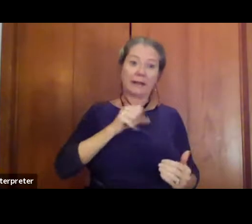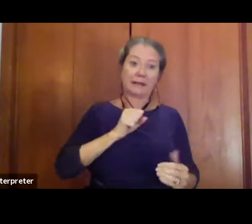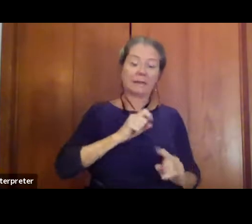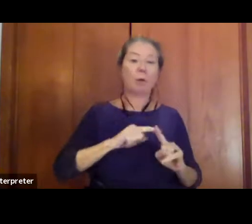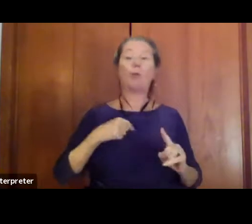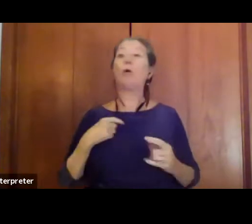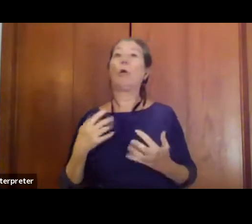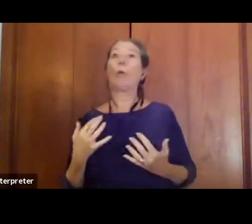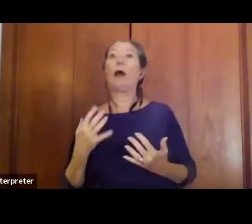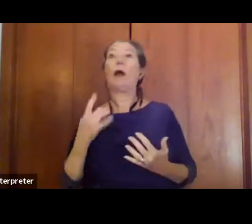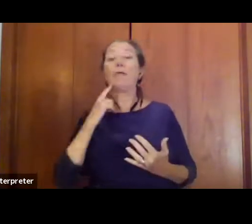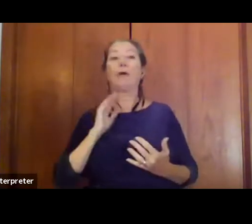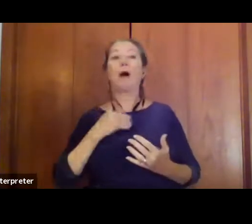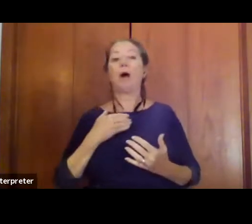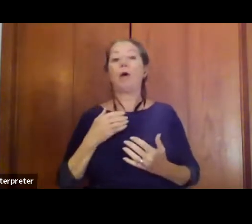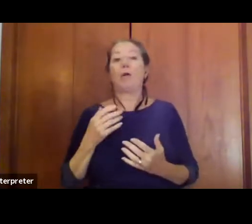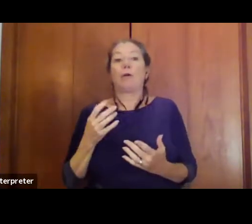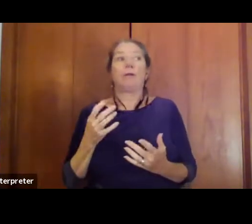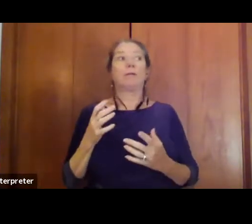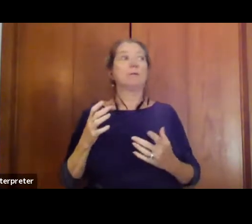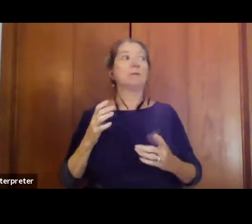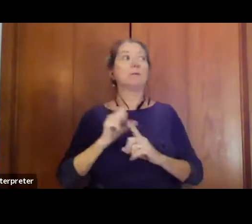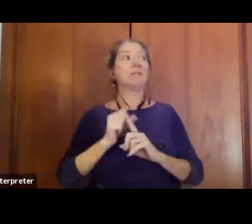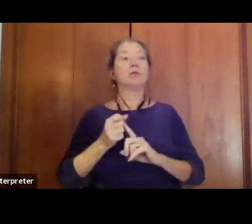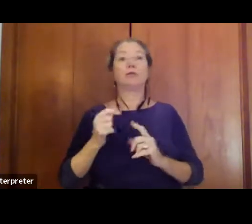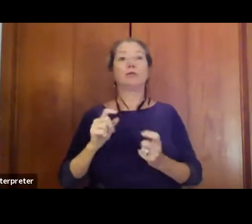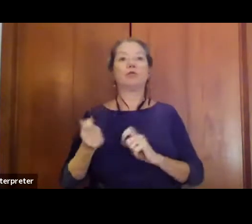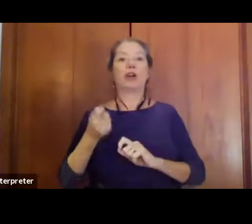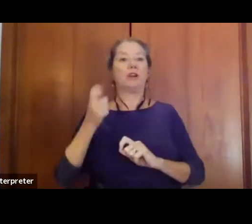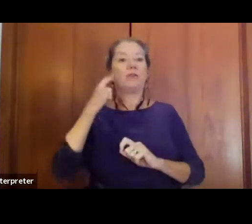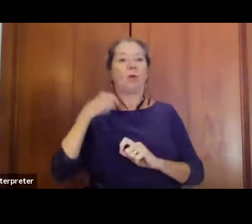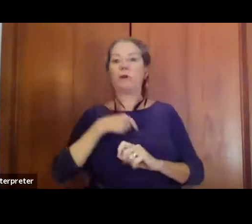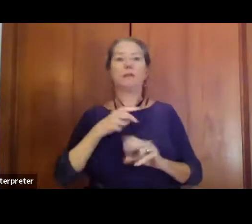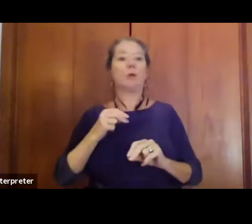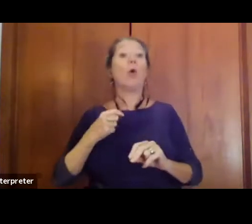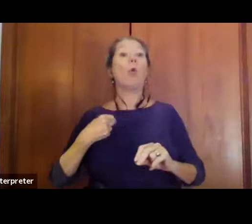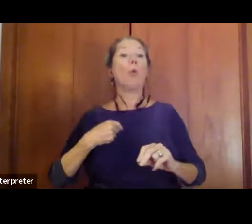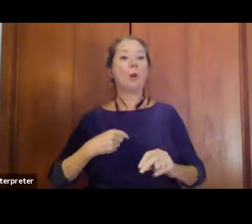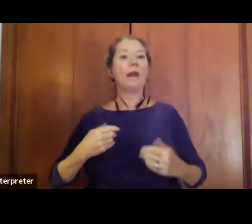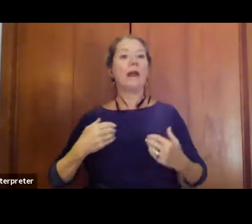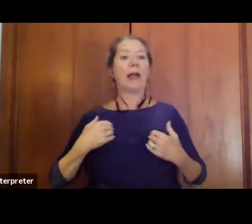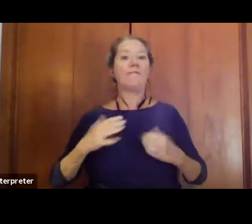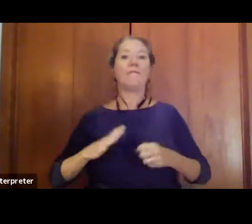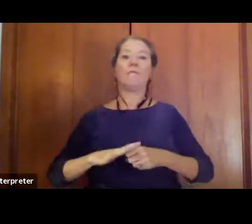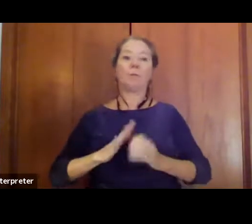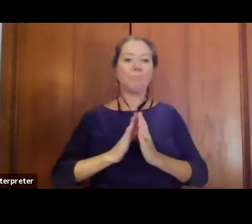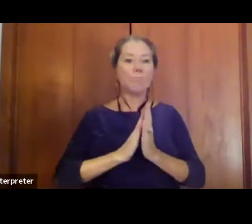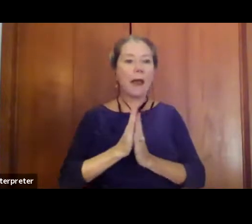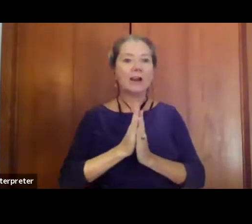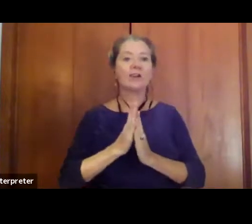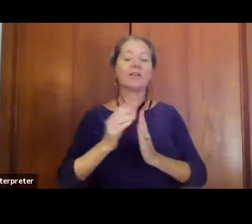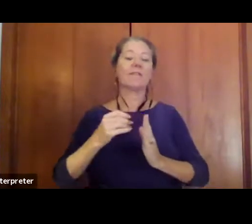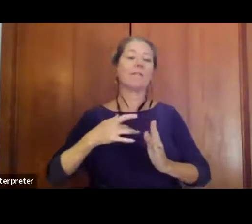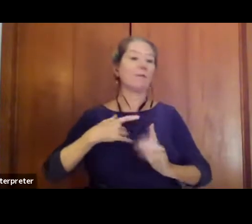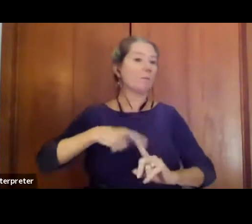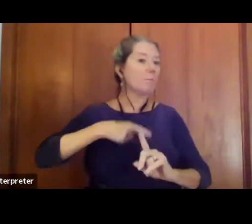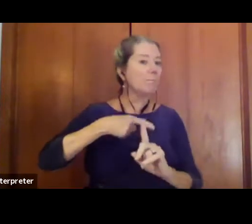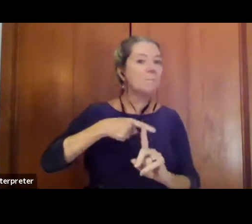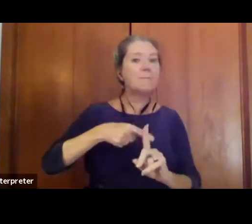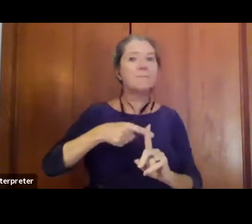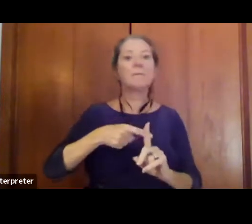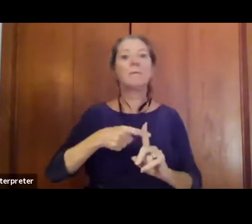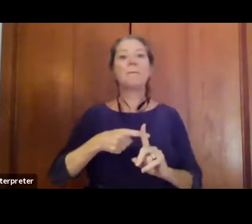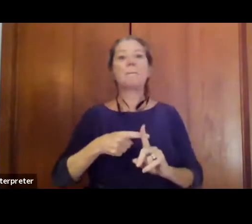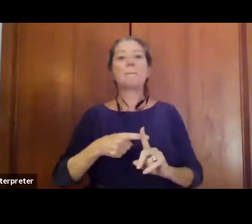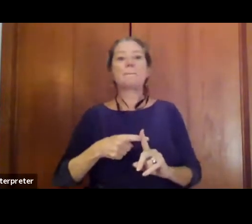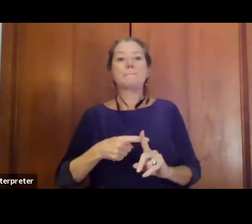for our circumstances to change. We are a culture of action, passion, and optimism. We are not